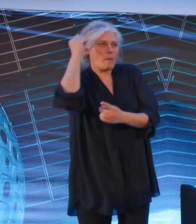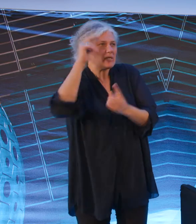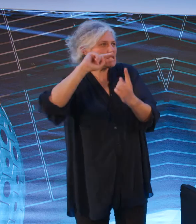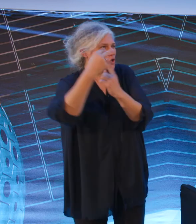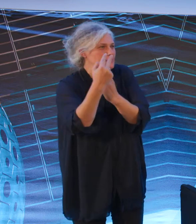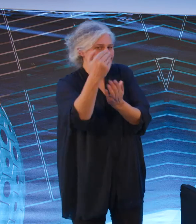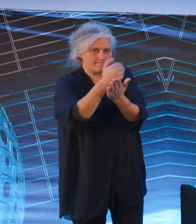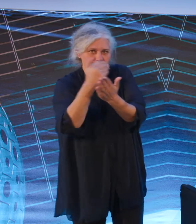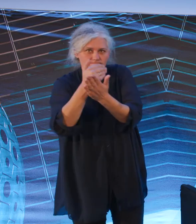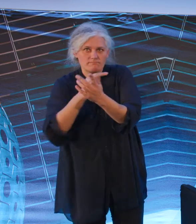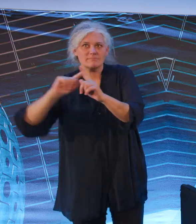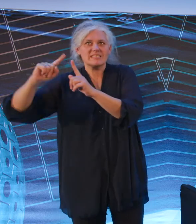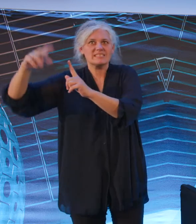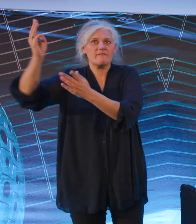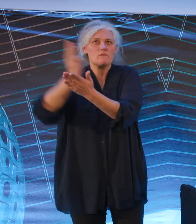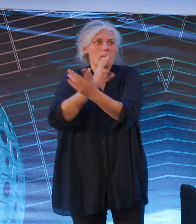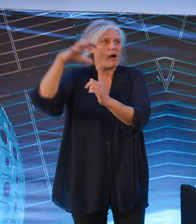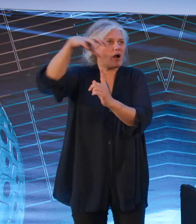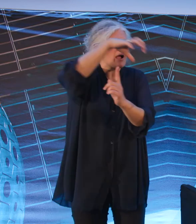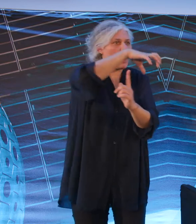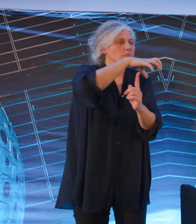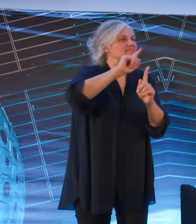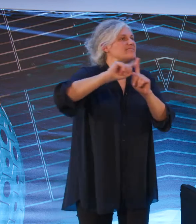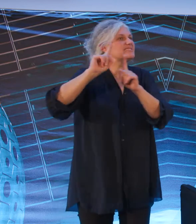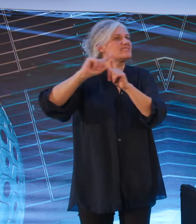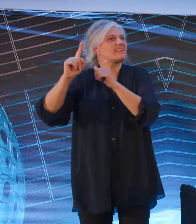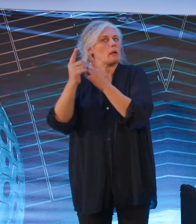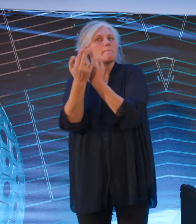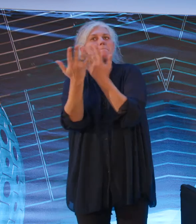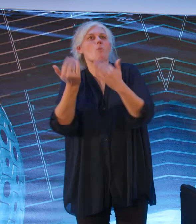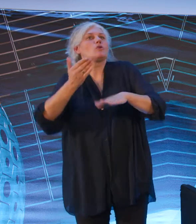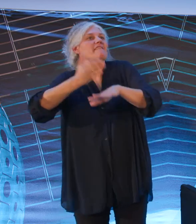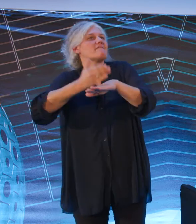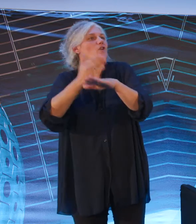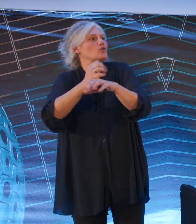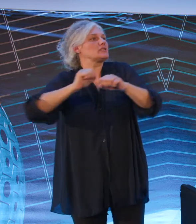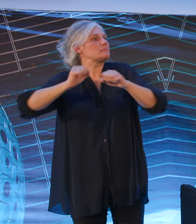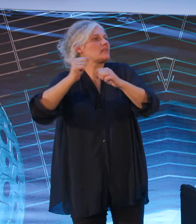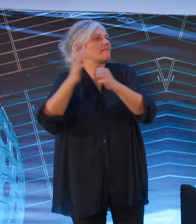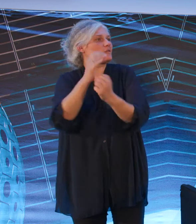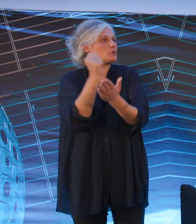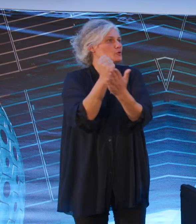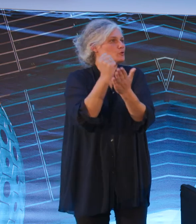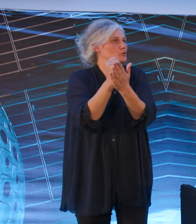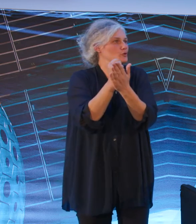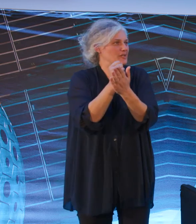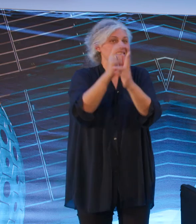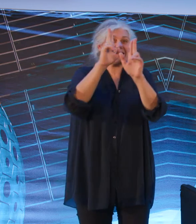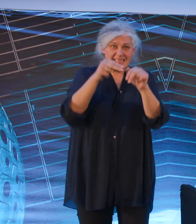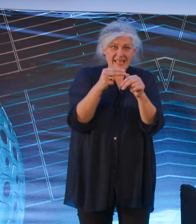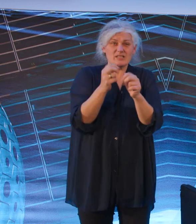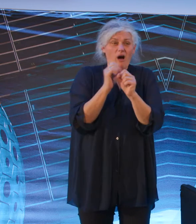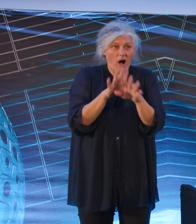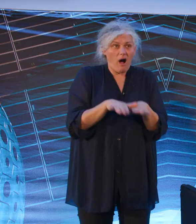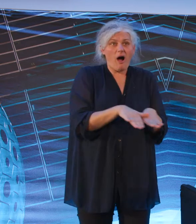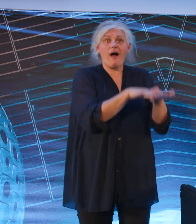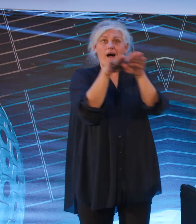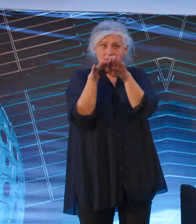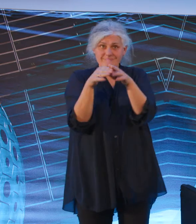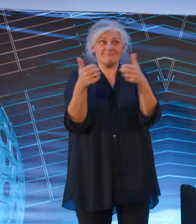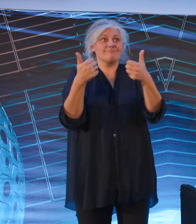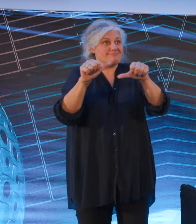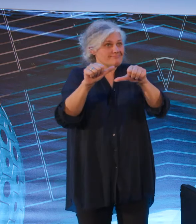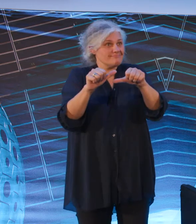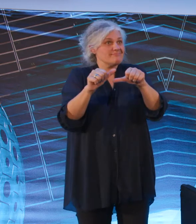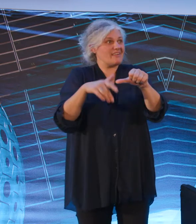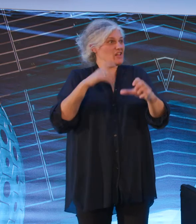of campus life, our campus now has several multifunctional spaces where students can finally just be students. By far, the best